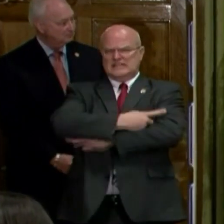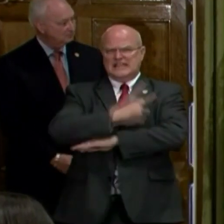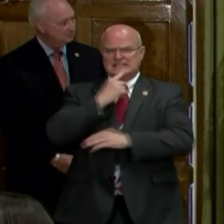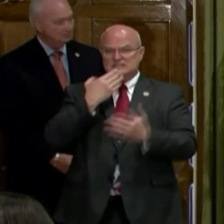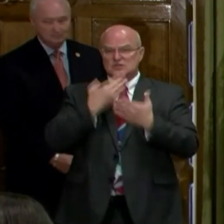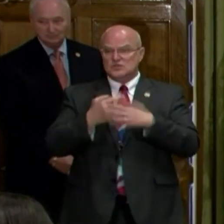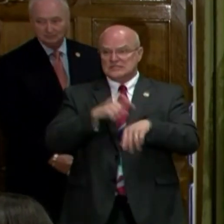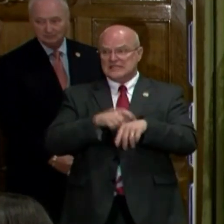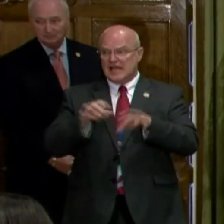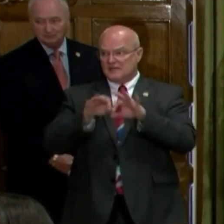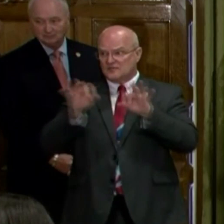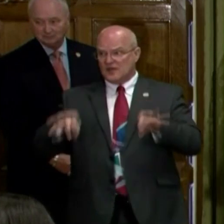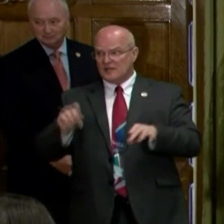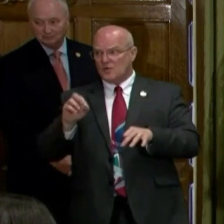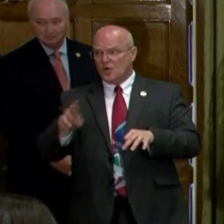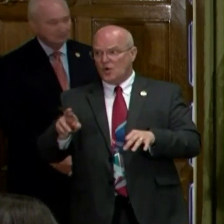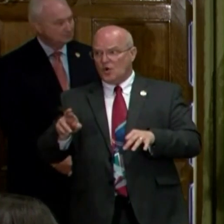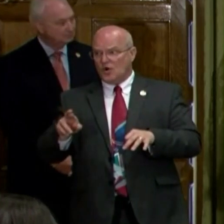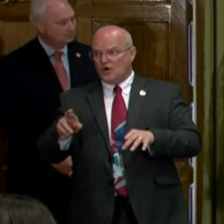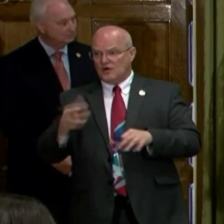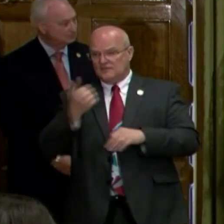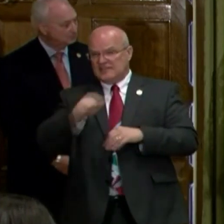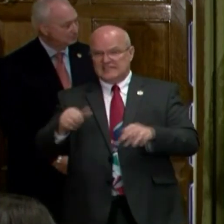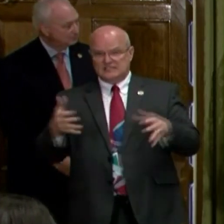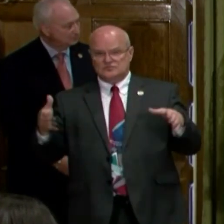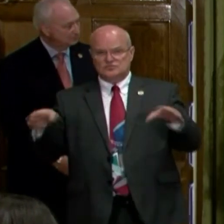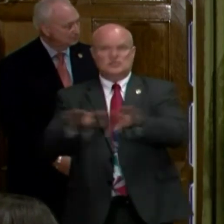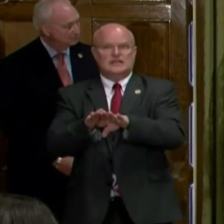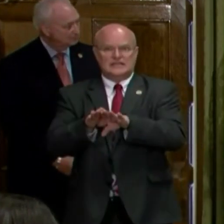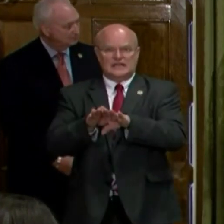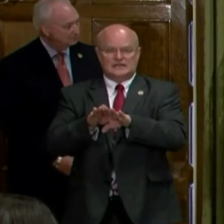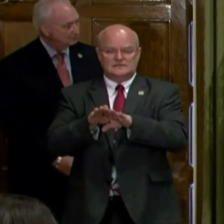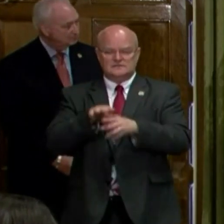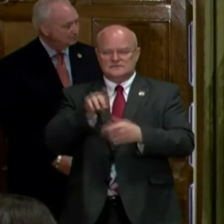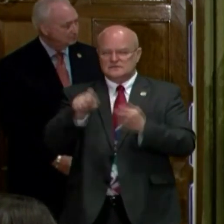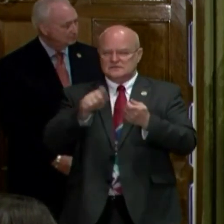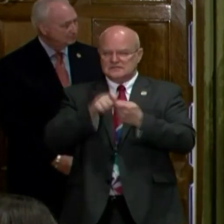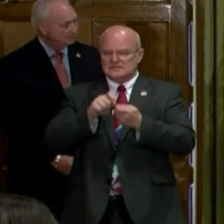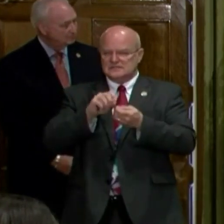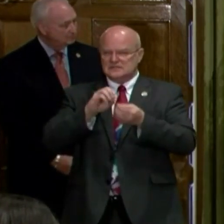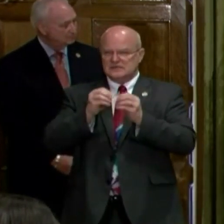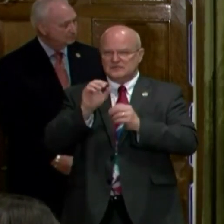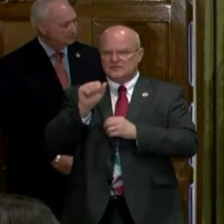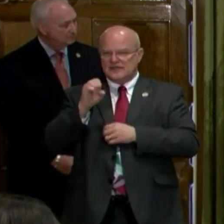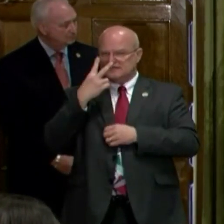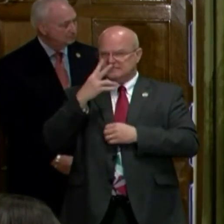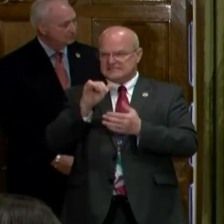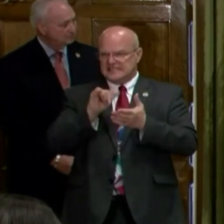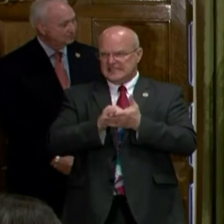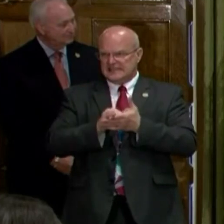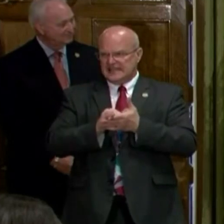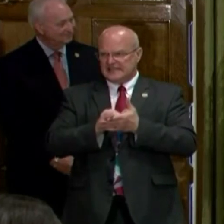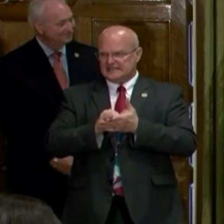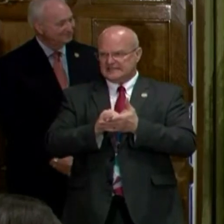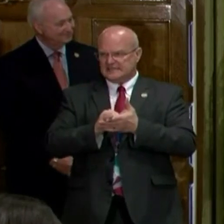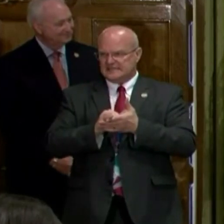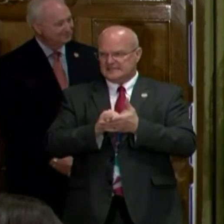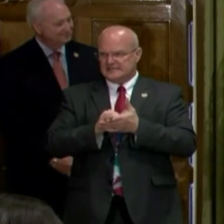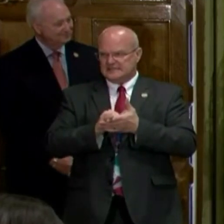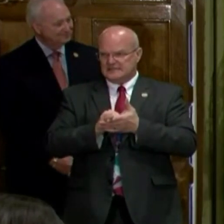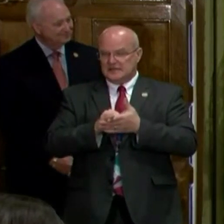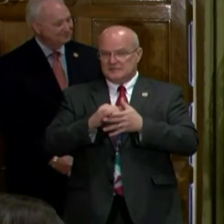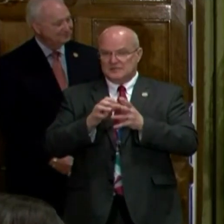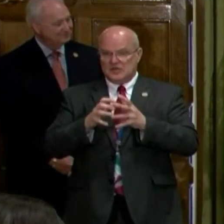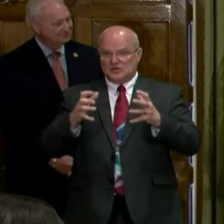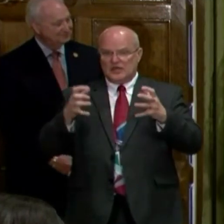a good time frame, or I guess of any shutdown, is there a certain number of cases where you would see that you need like a